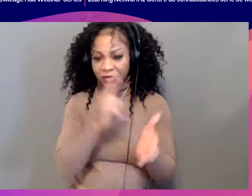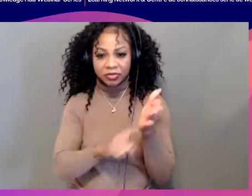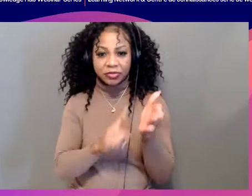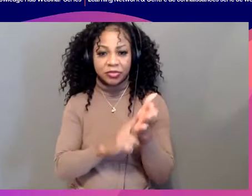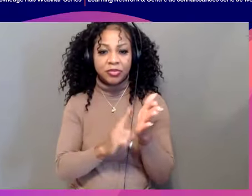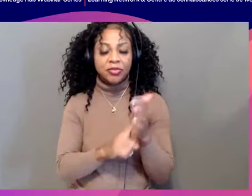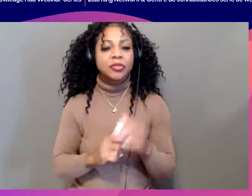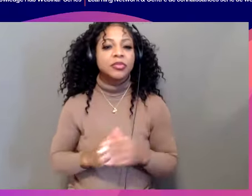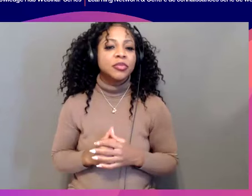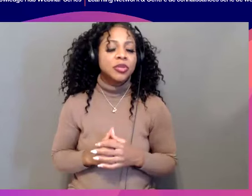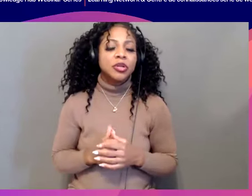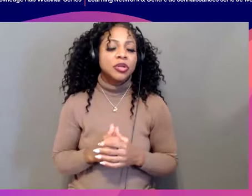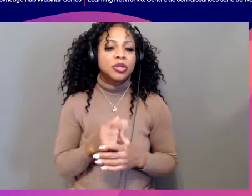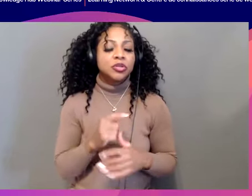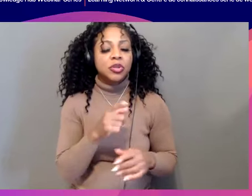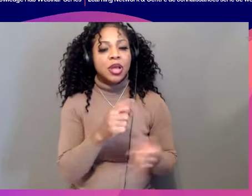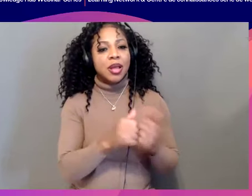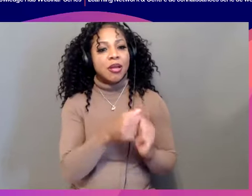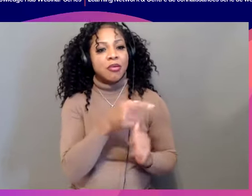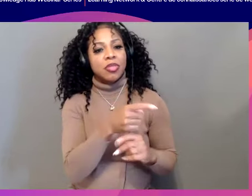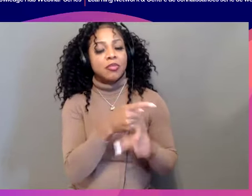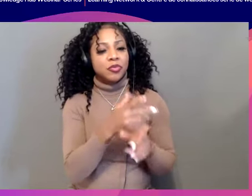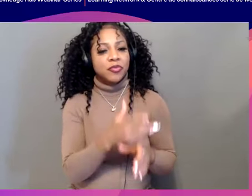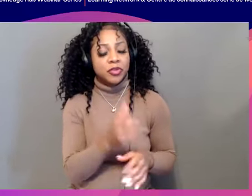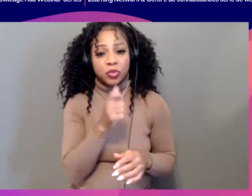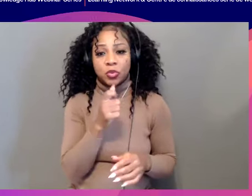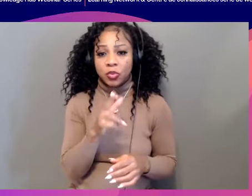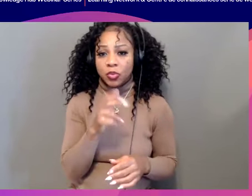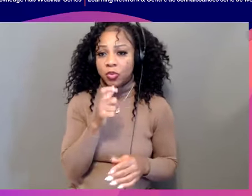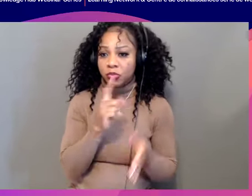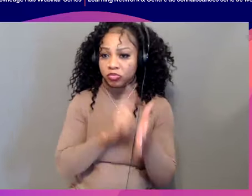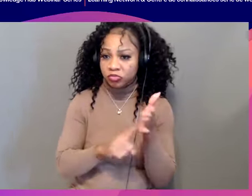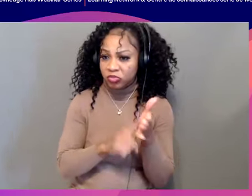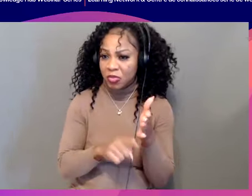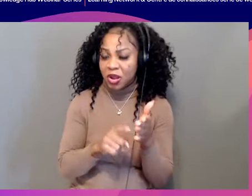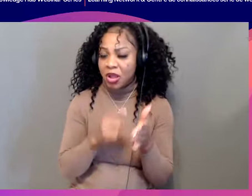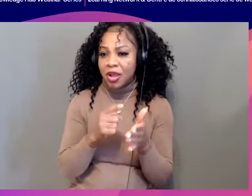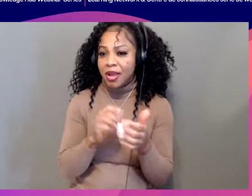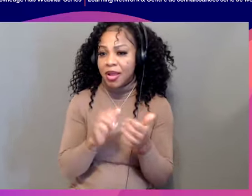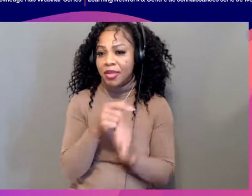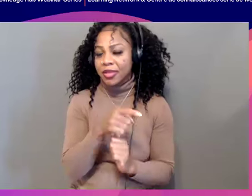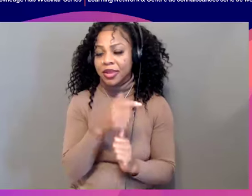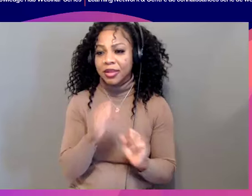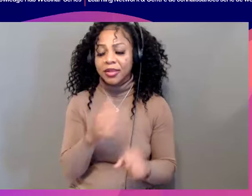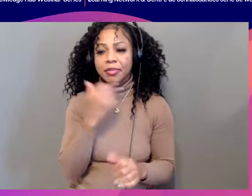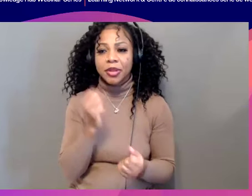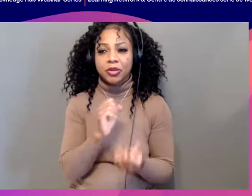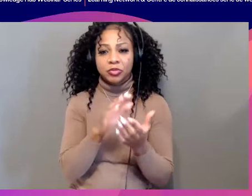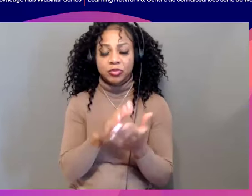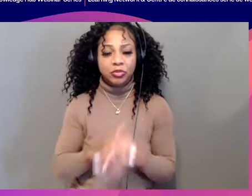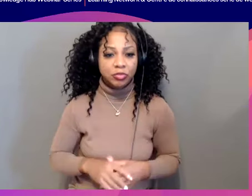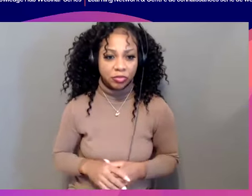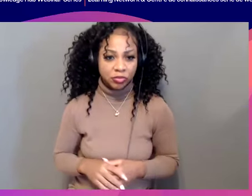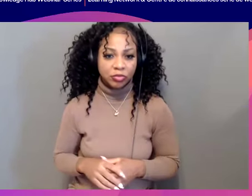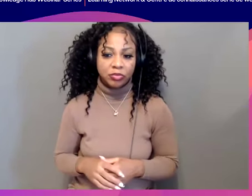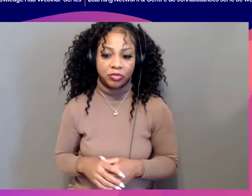prospective investigators to take into account when working with a complainant who has experienced one or more of these